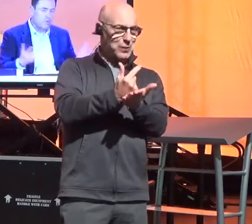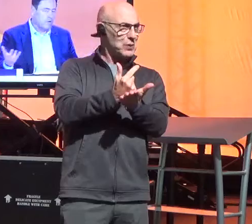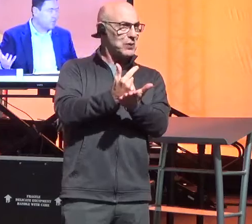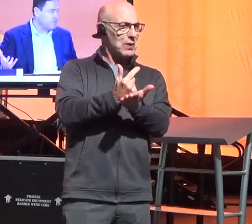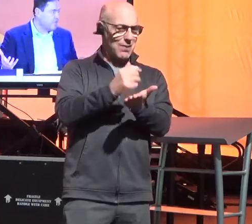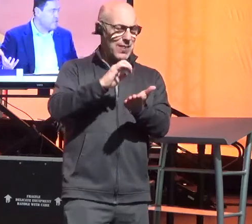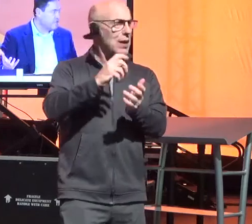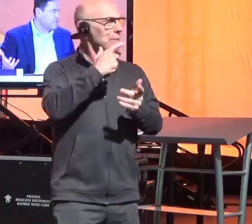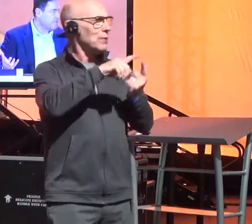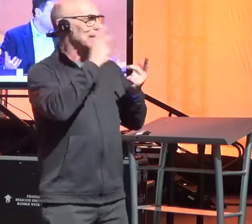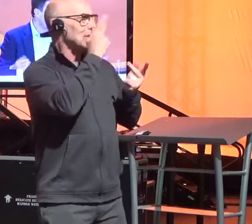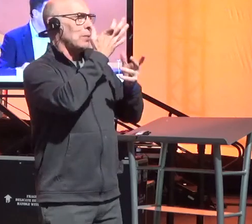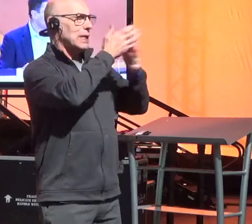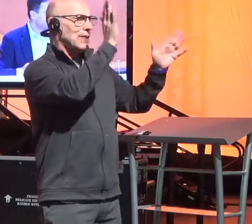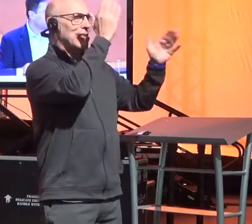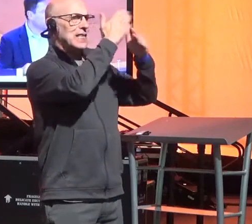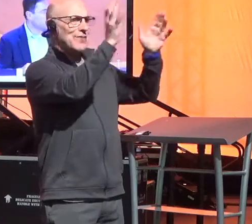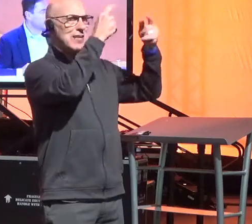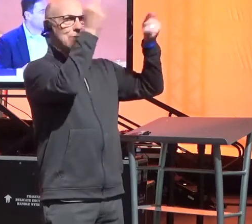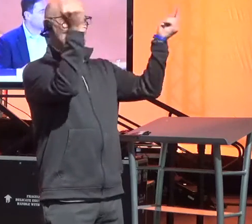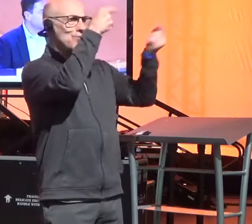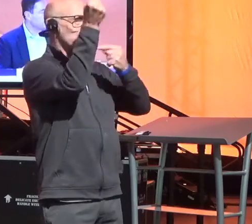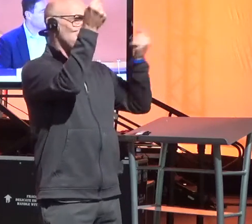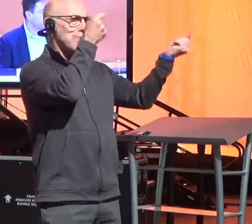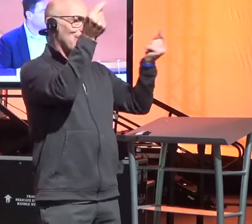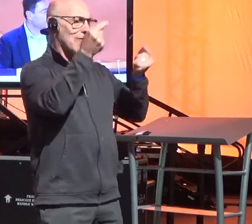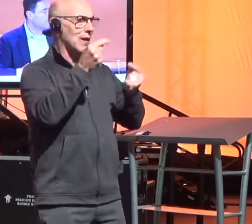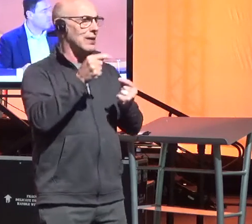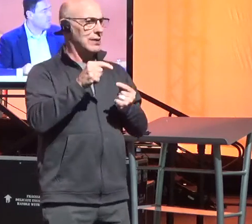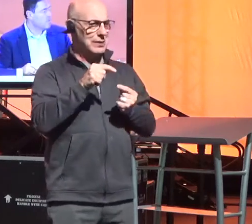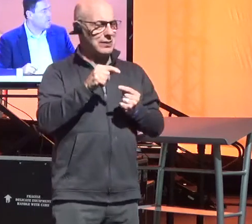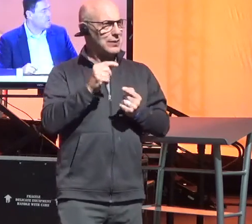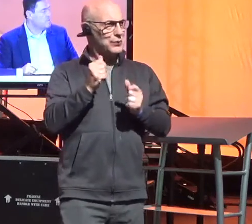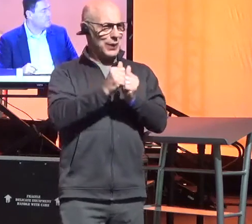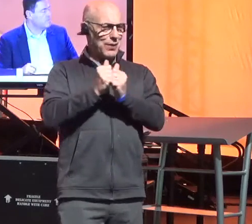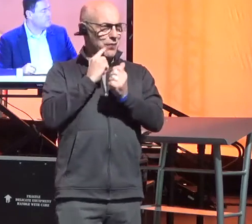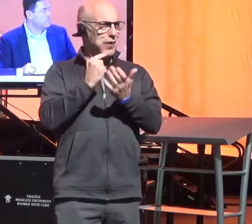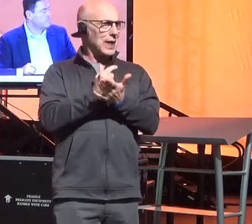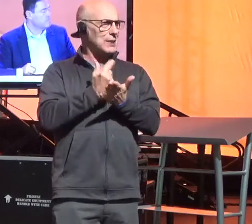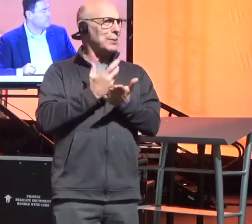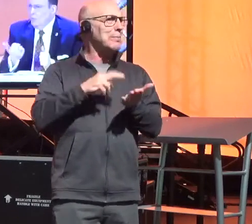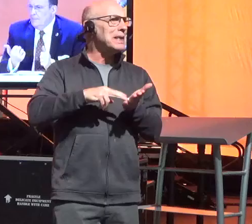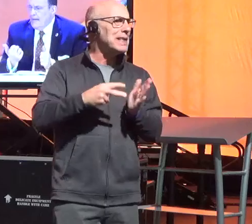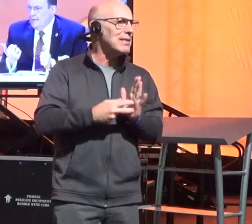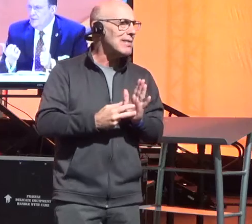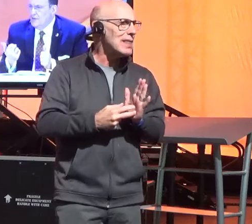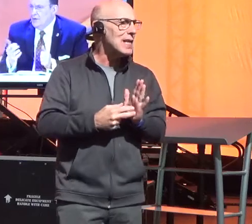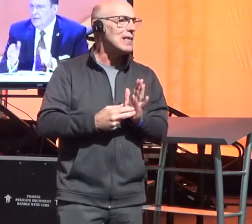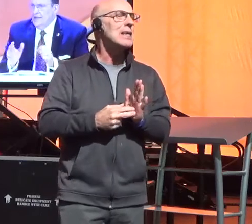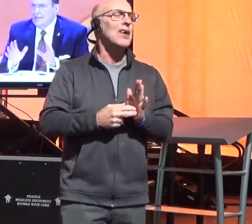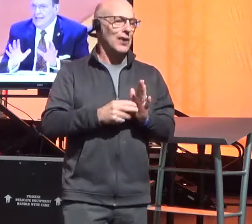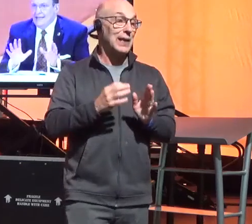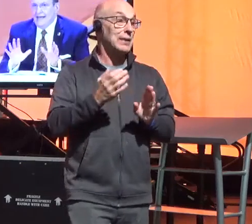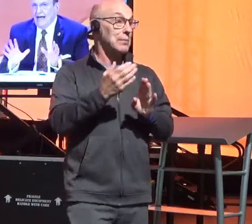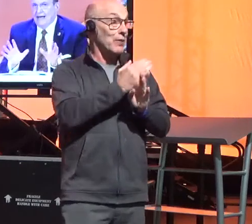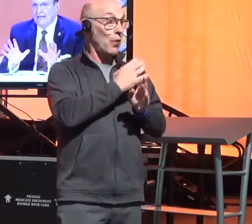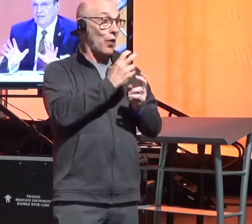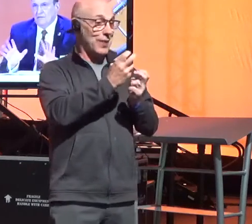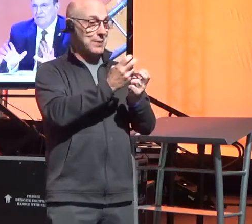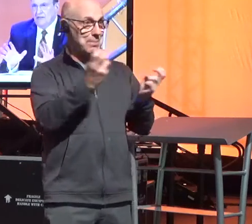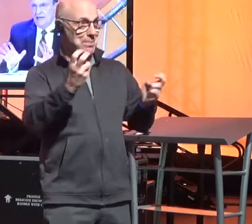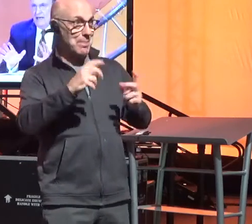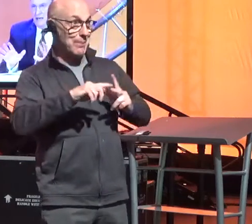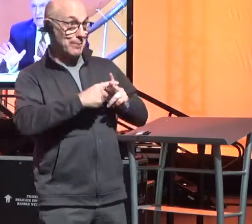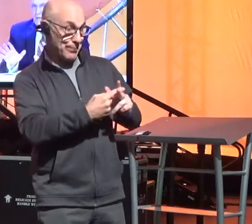so much division in the last few years? We were saying before the panel started that the kinds